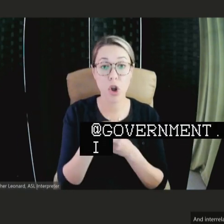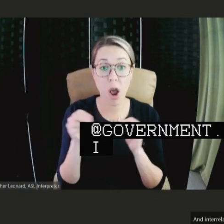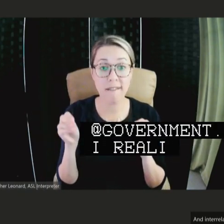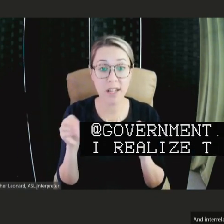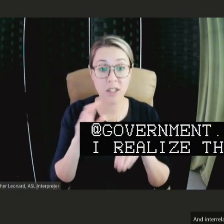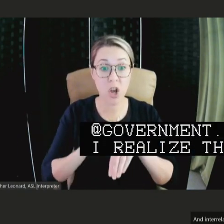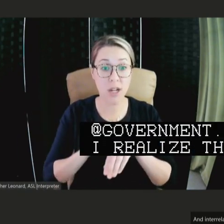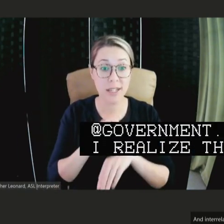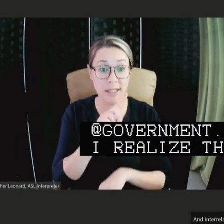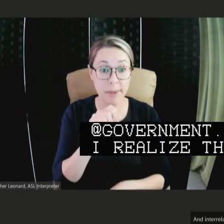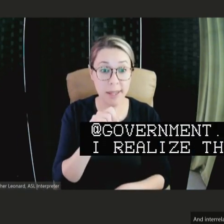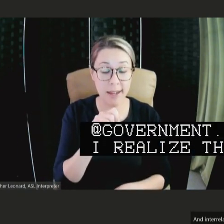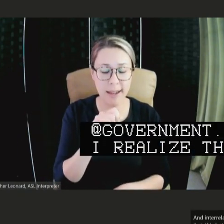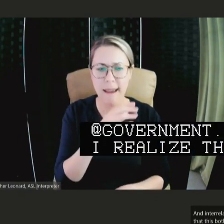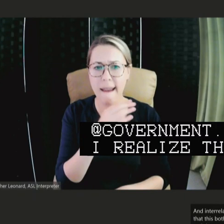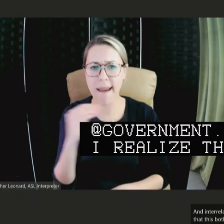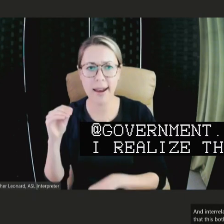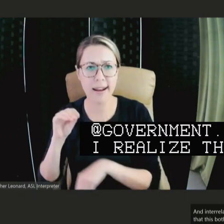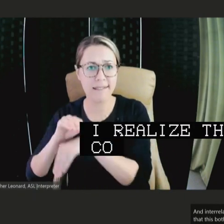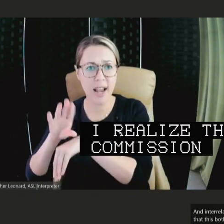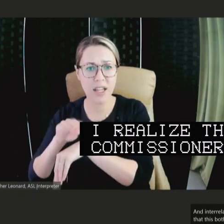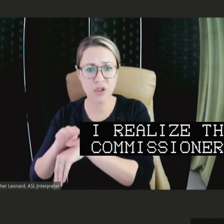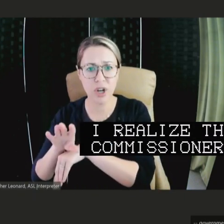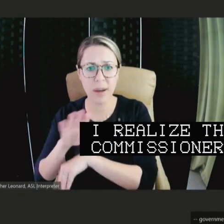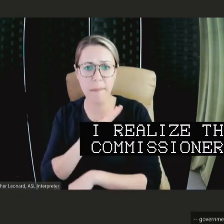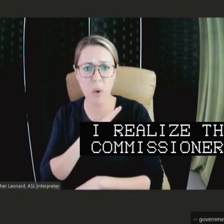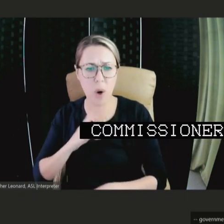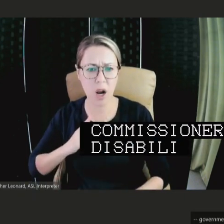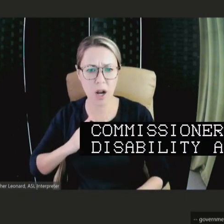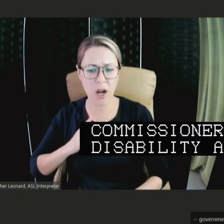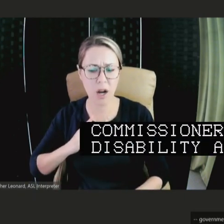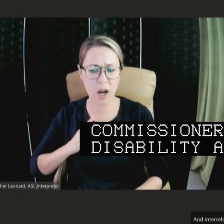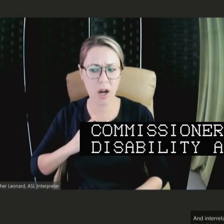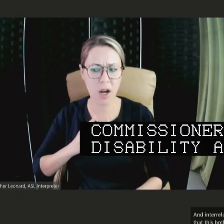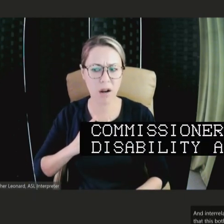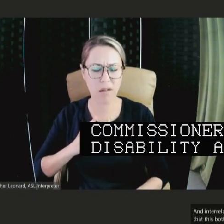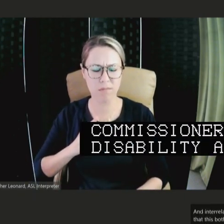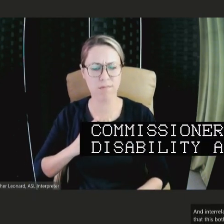disability and then our advisory board, that there, these